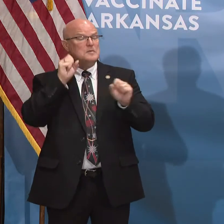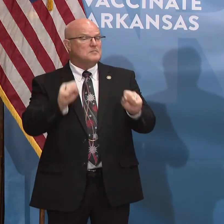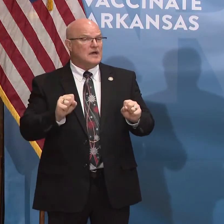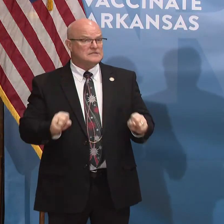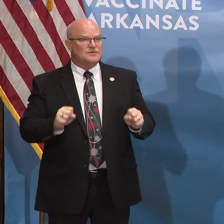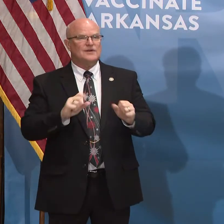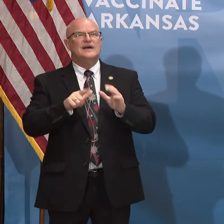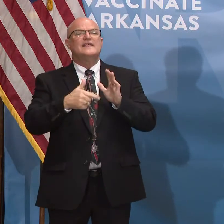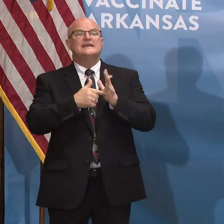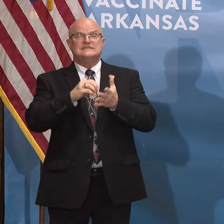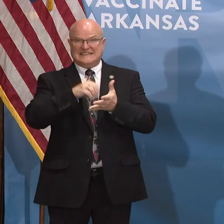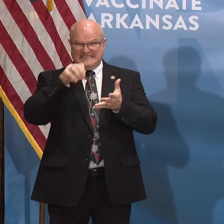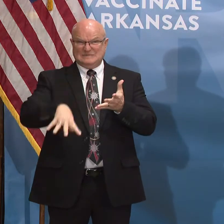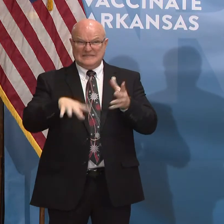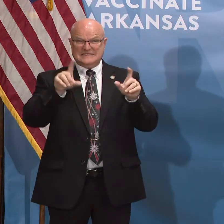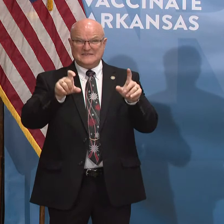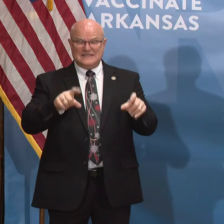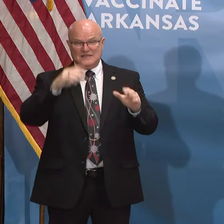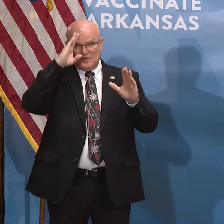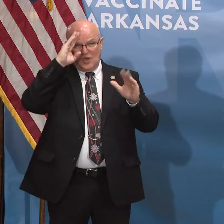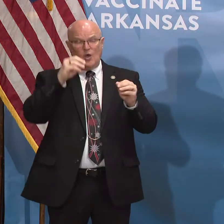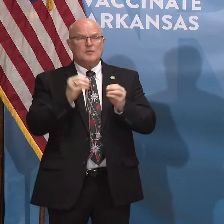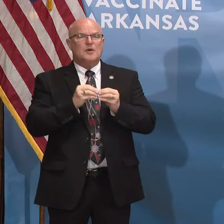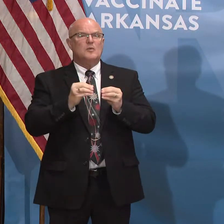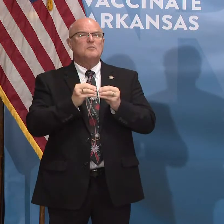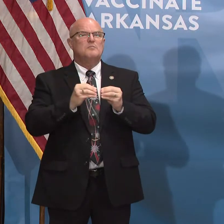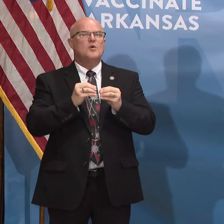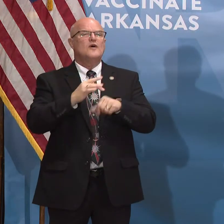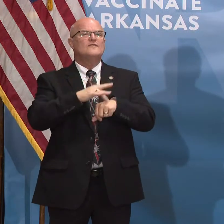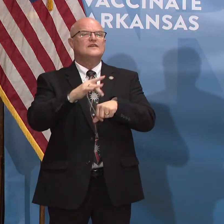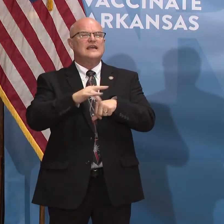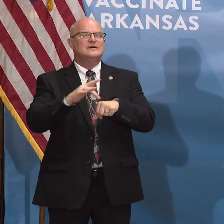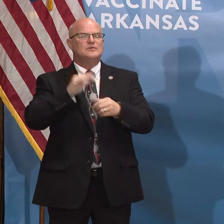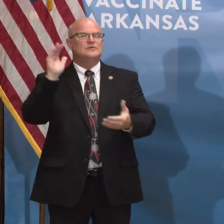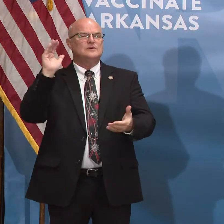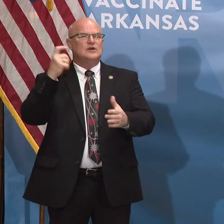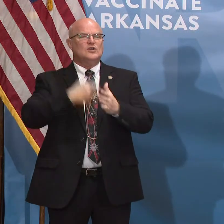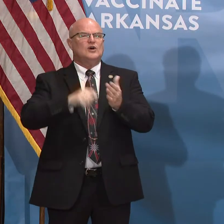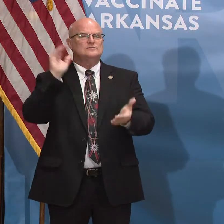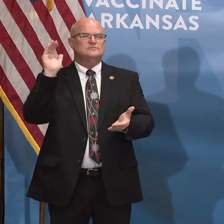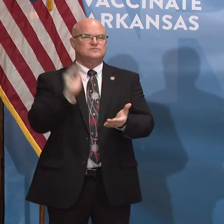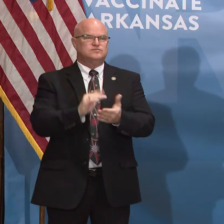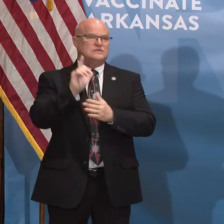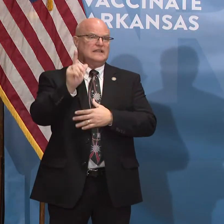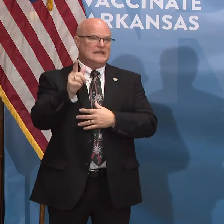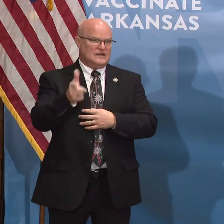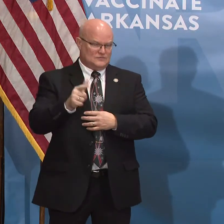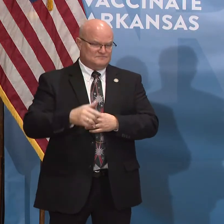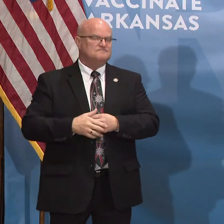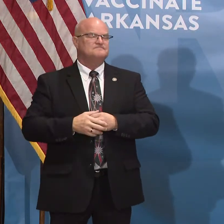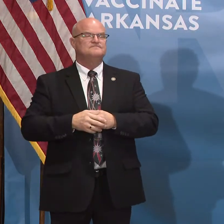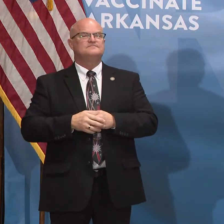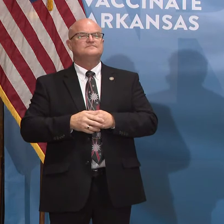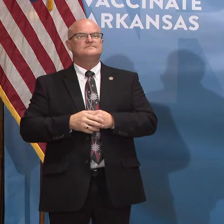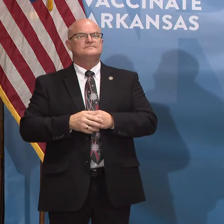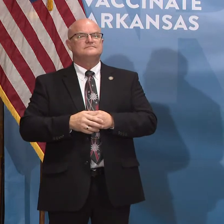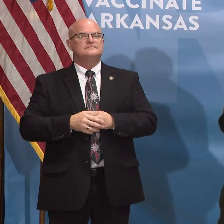possible. These are expensive tests. We hope that they'll be more widely available at a lower cost to the public in the next few